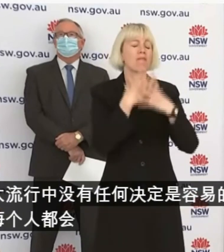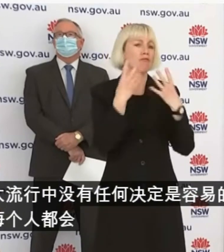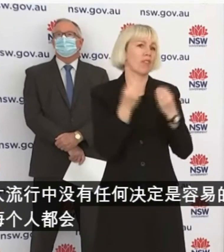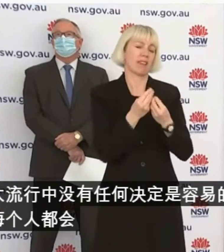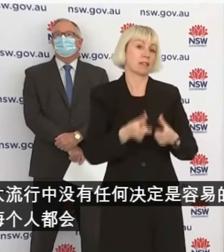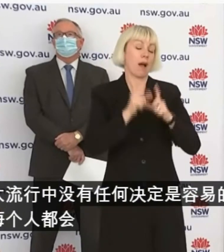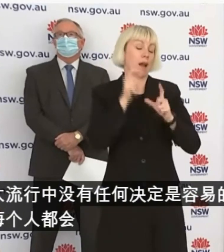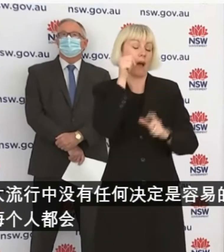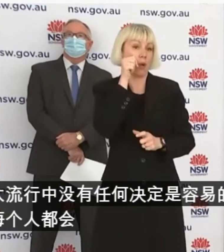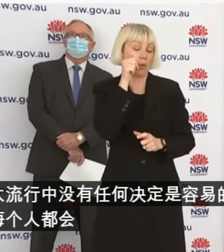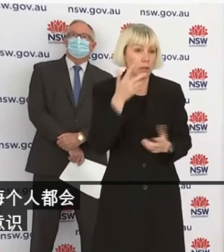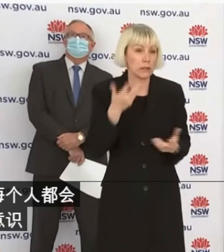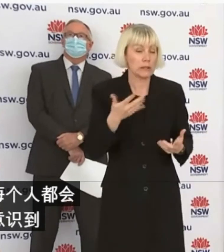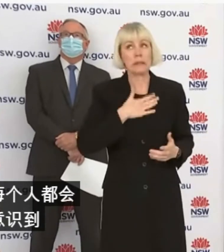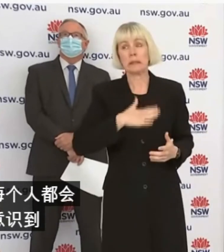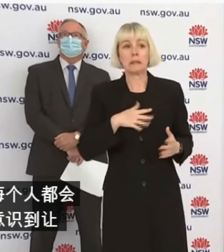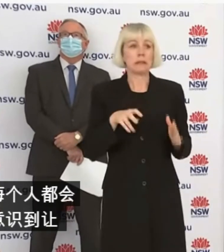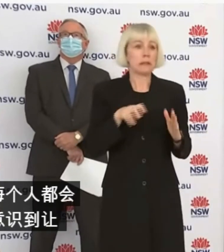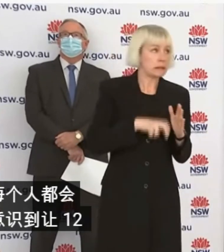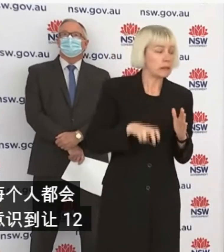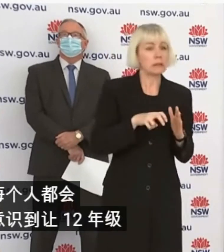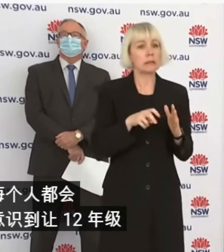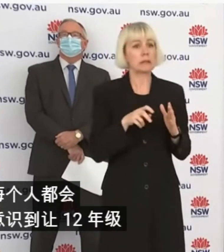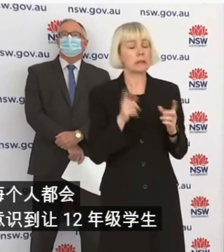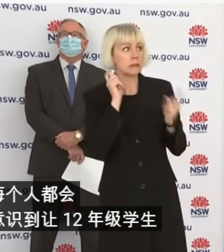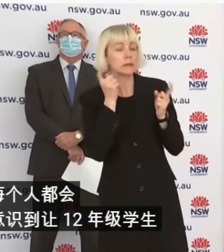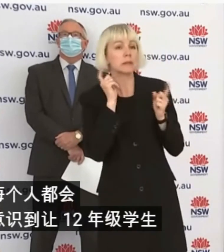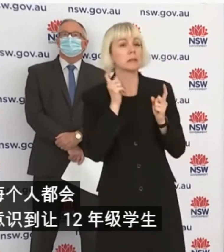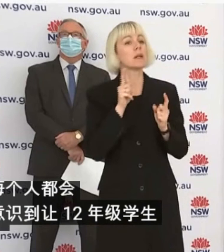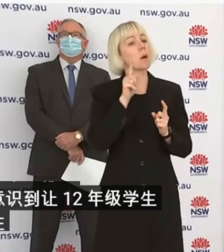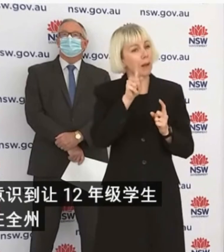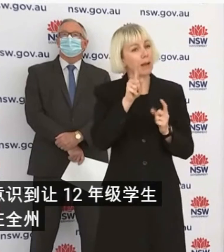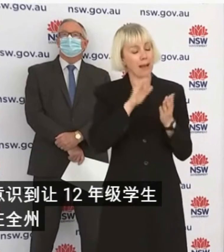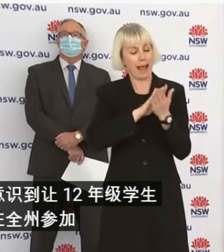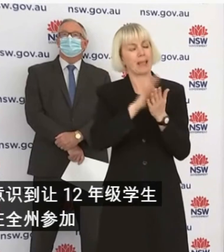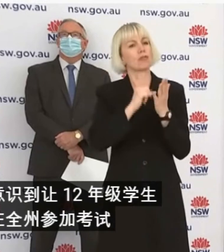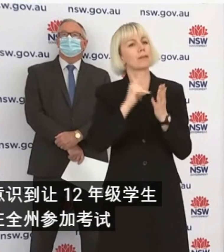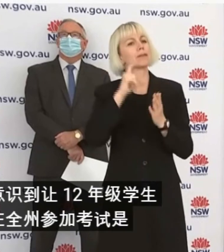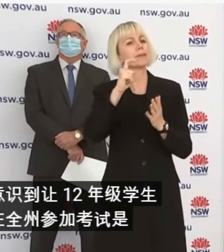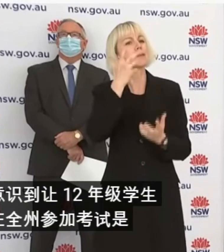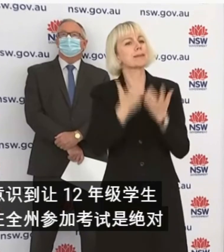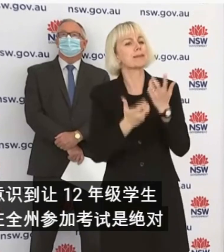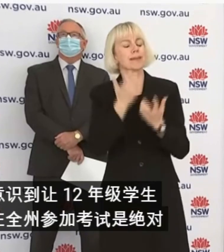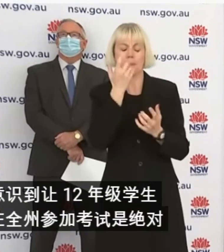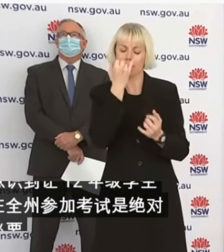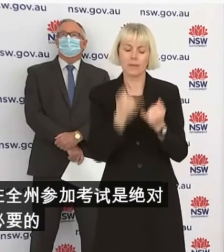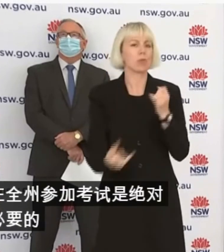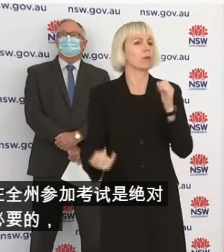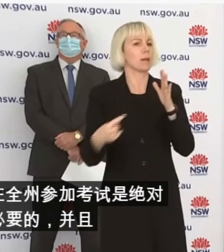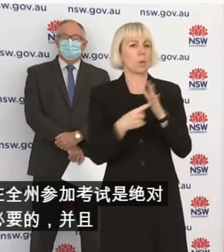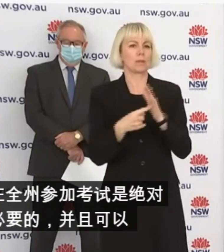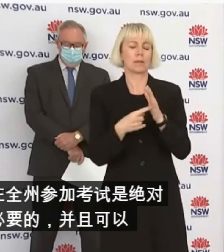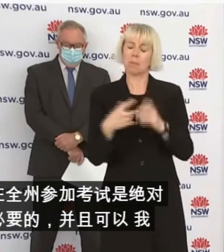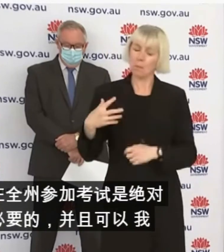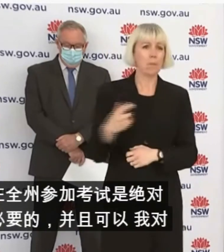everybody would appreciate that having Year 12s sit their exams across the state is an absolute necessity.